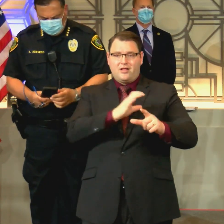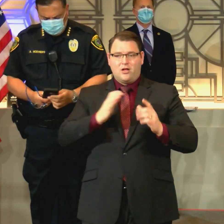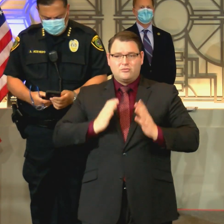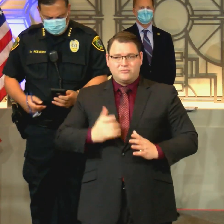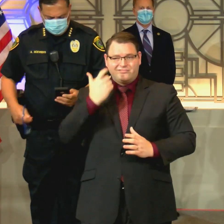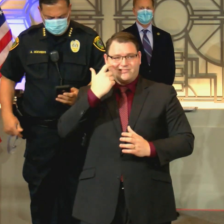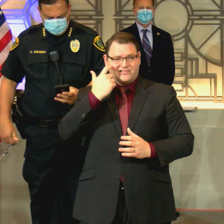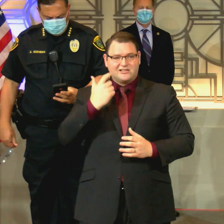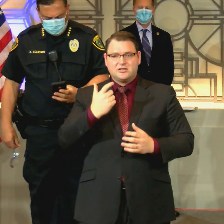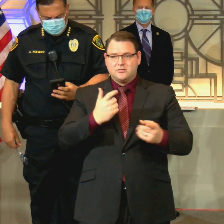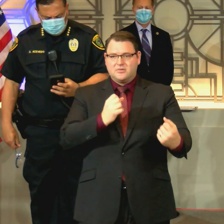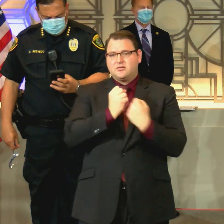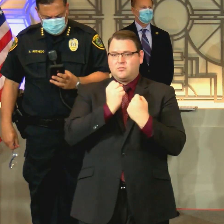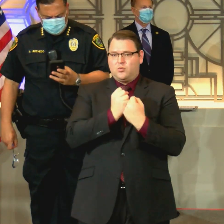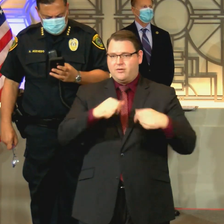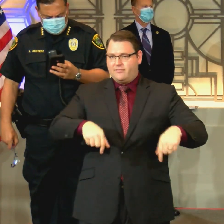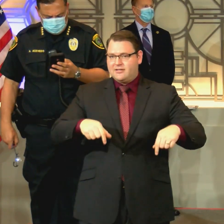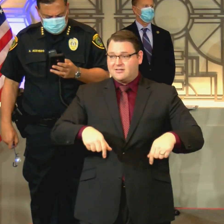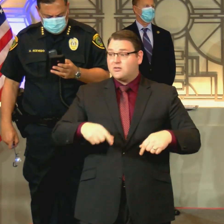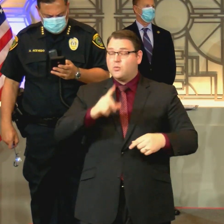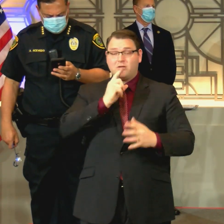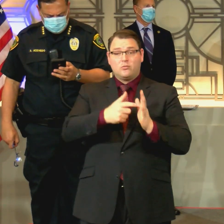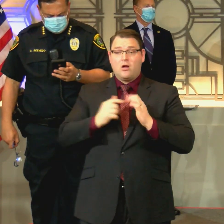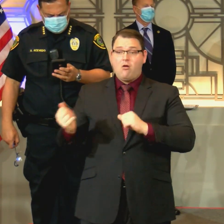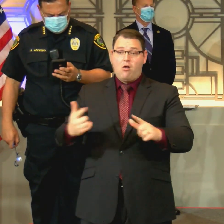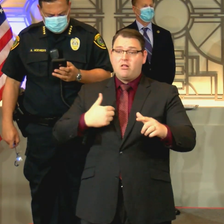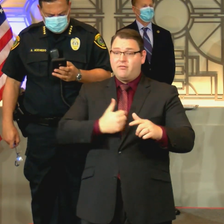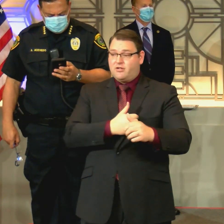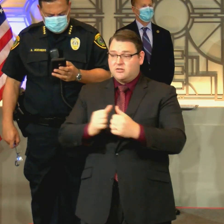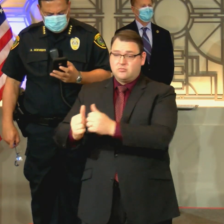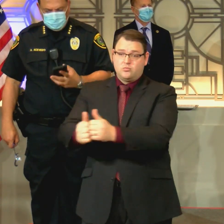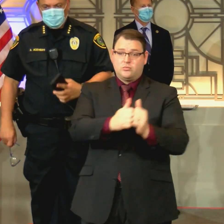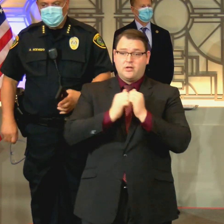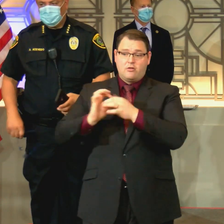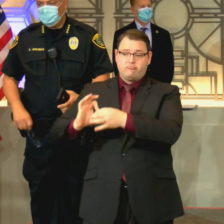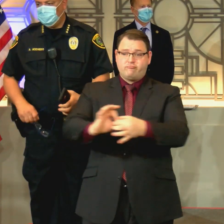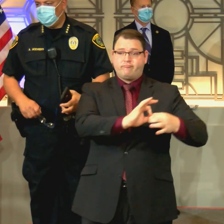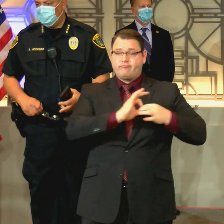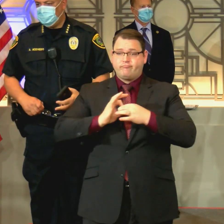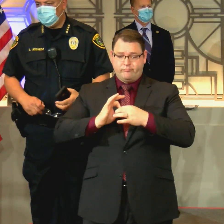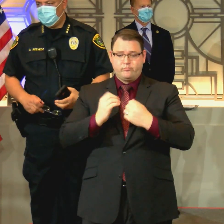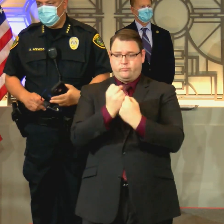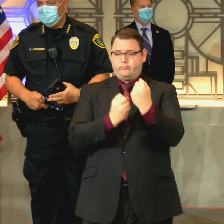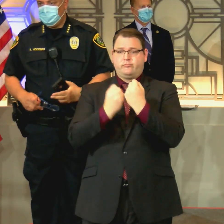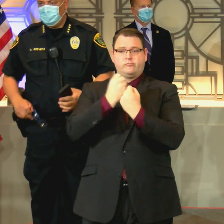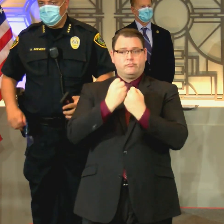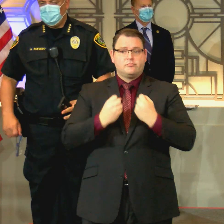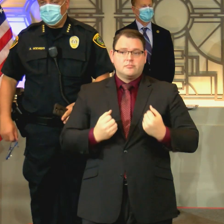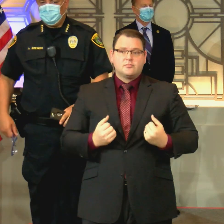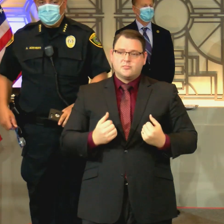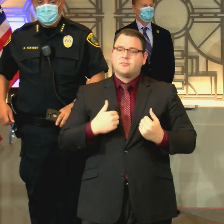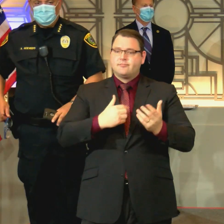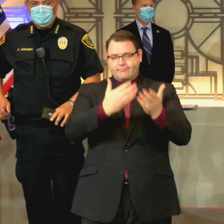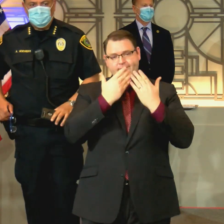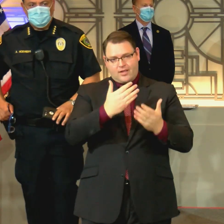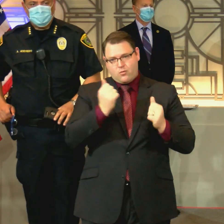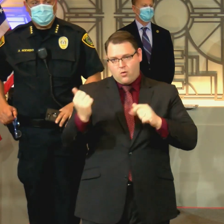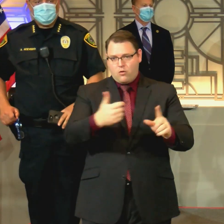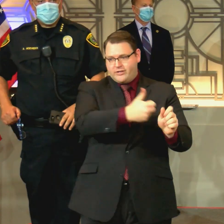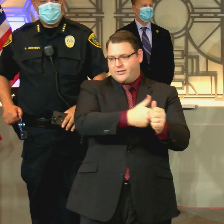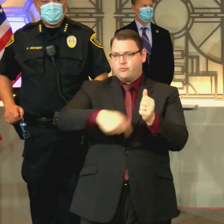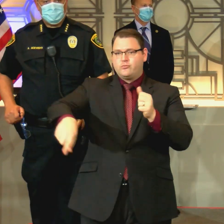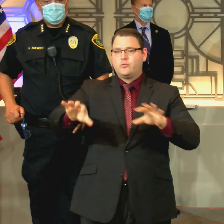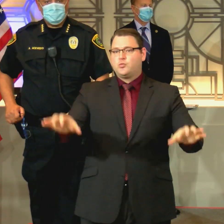been very supportive. This is a team effort, and I want to thank them for all that they have been doing and continue to